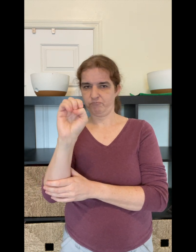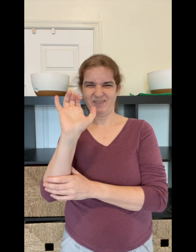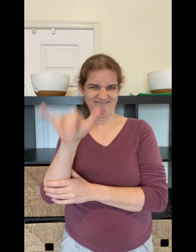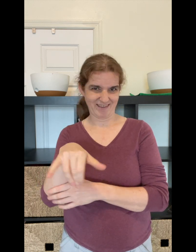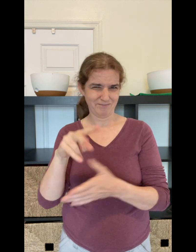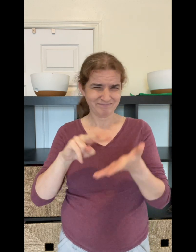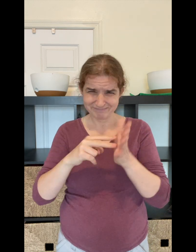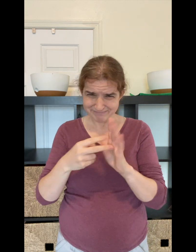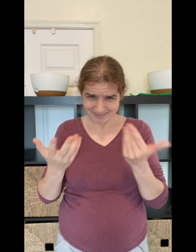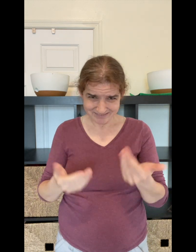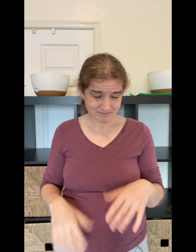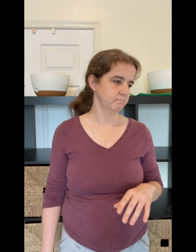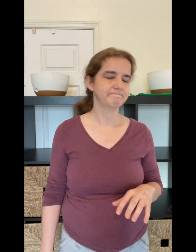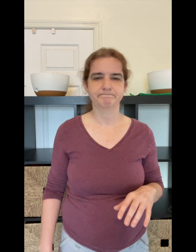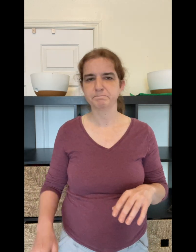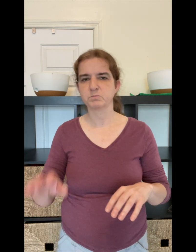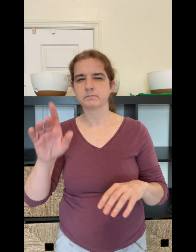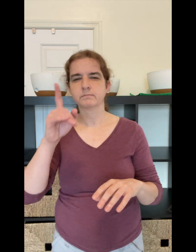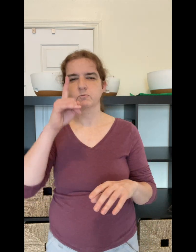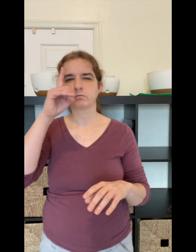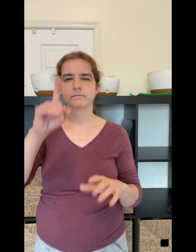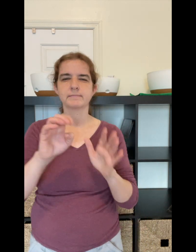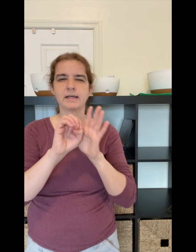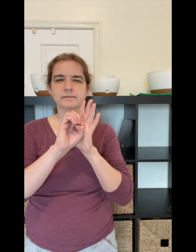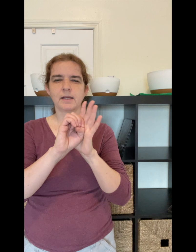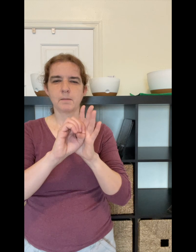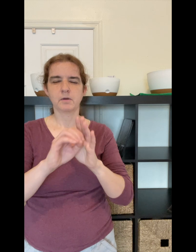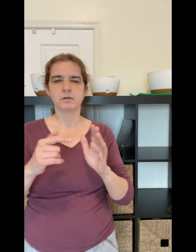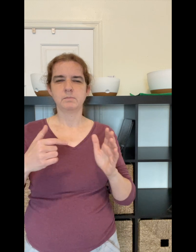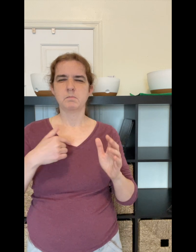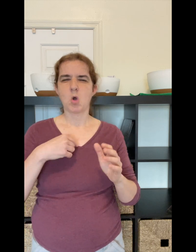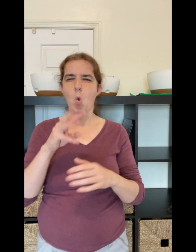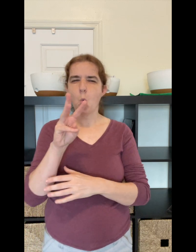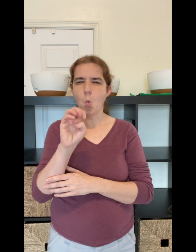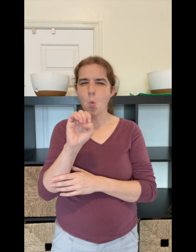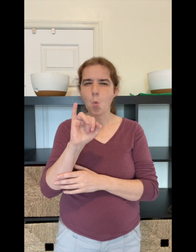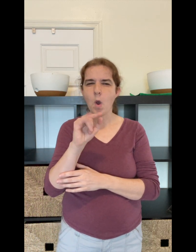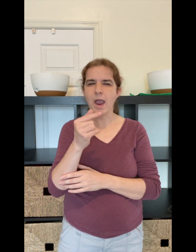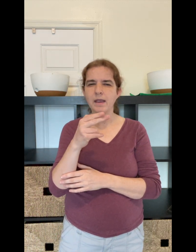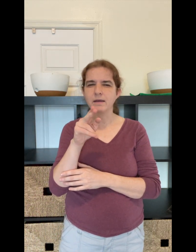Weighted average. What does that mean? Okay. One example.